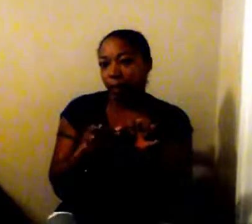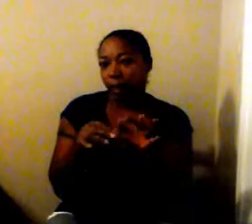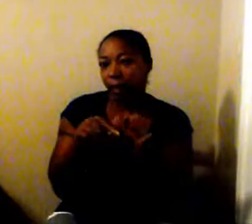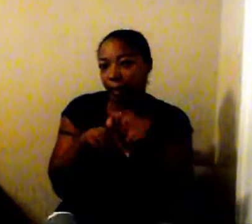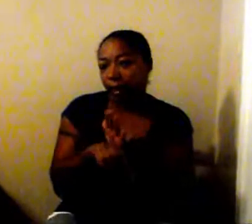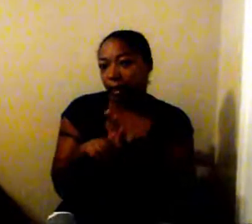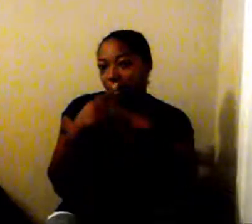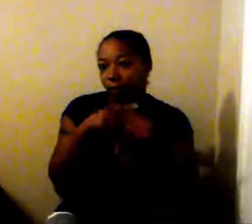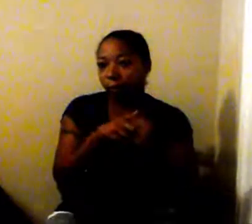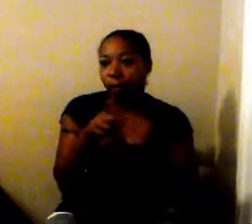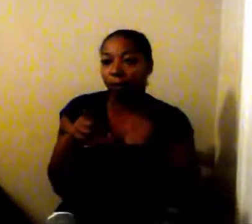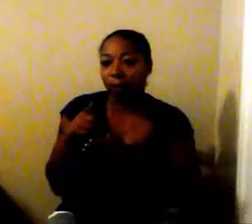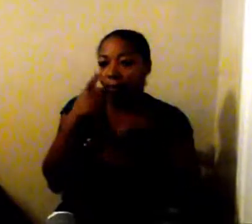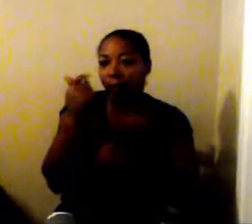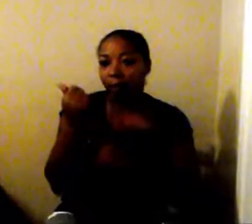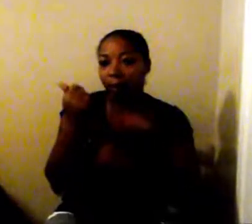in detail for you all, because